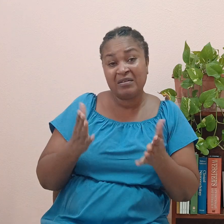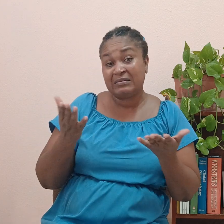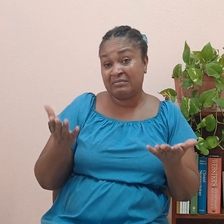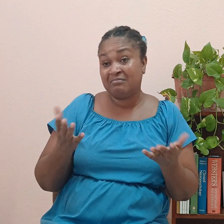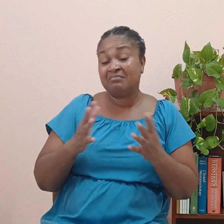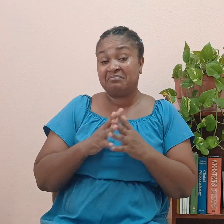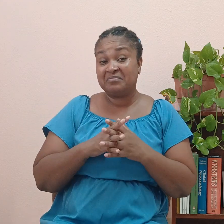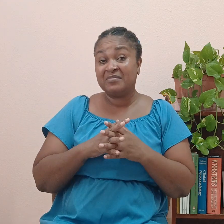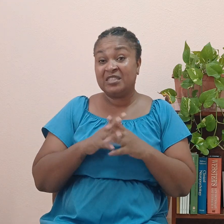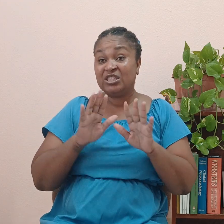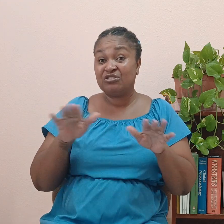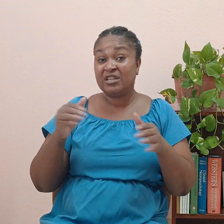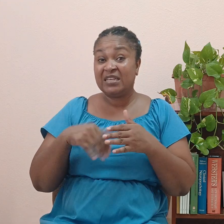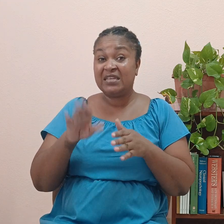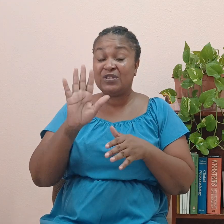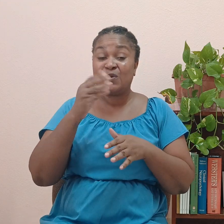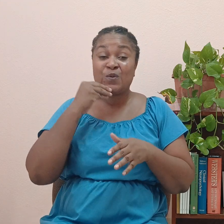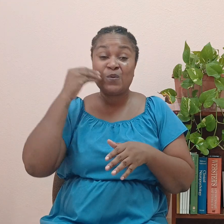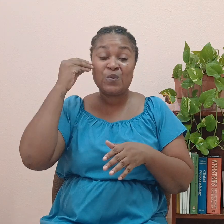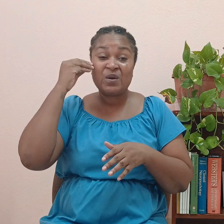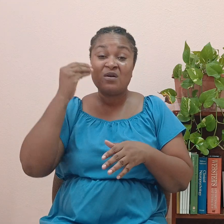children in homes and places of safety.